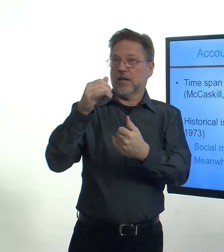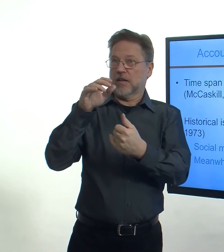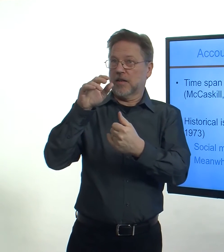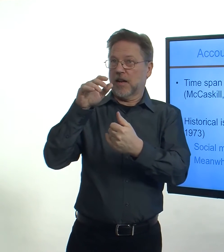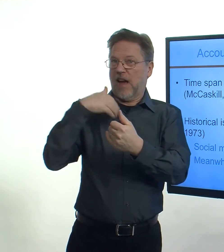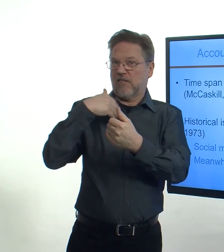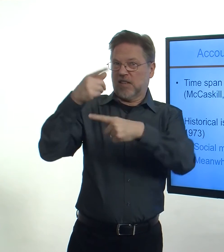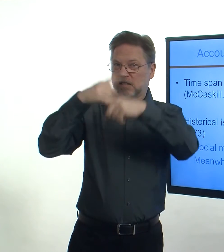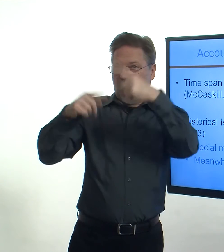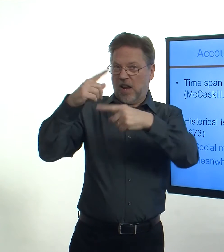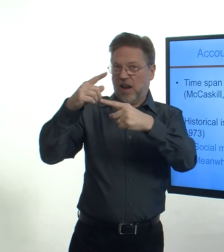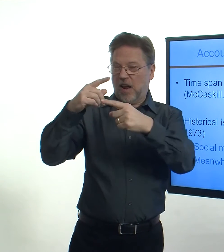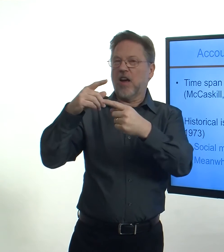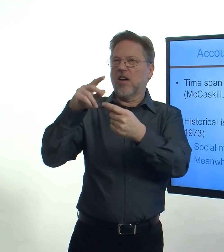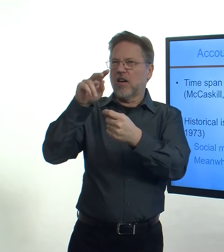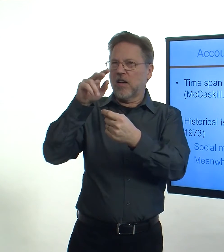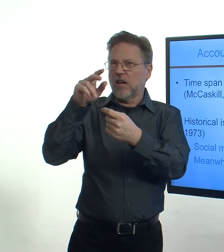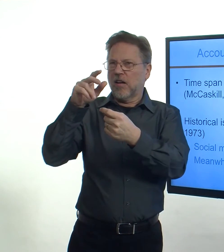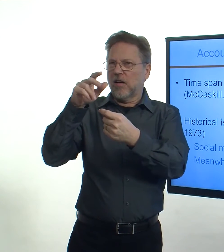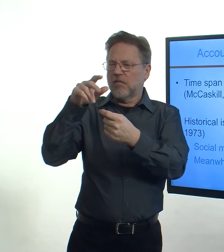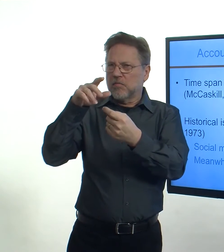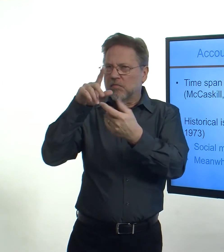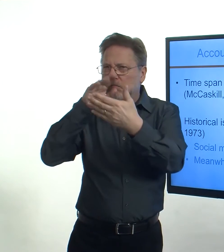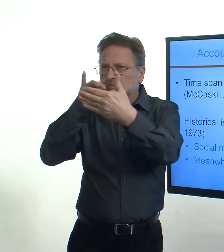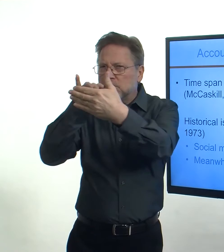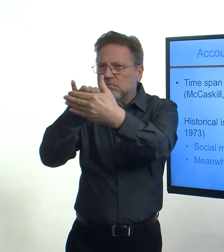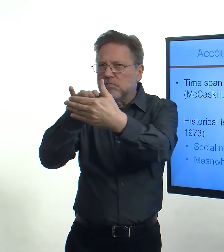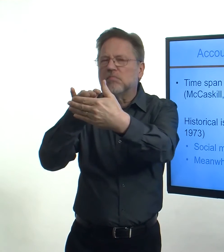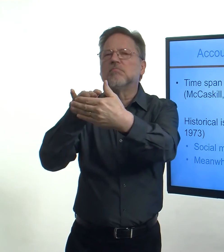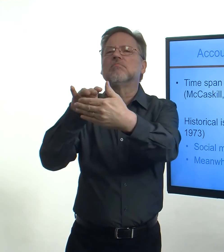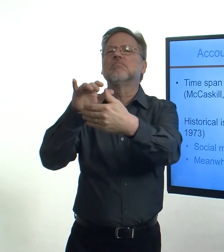The idea is that if they have their own signs,